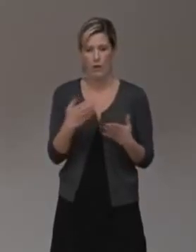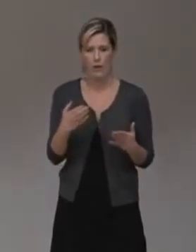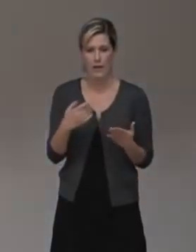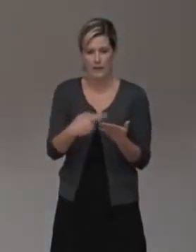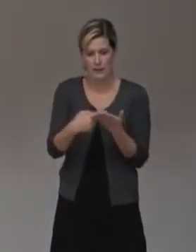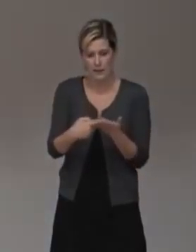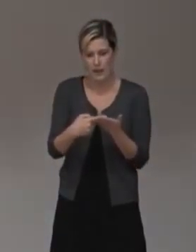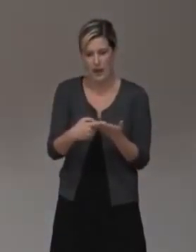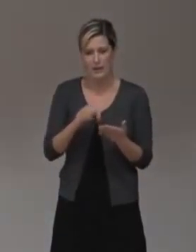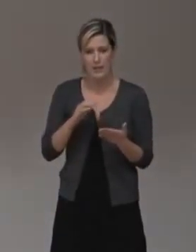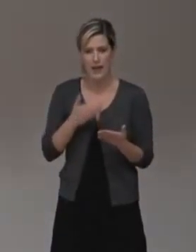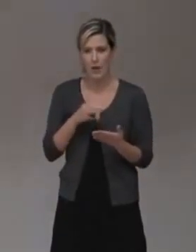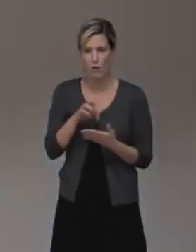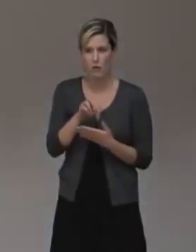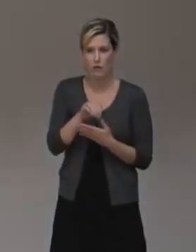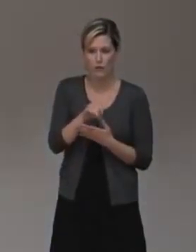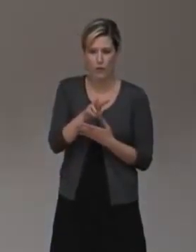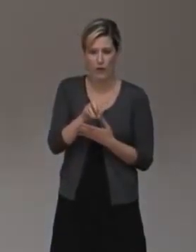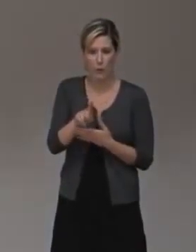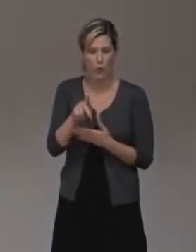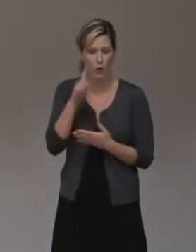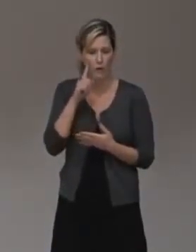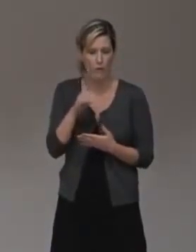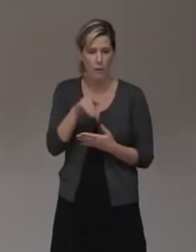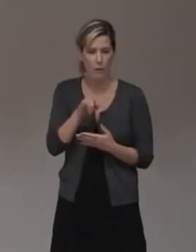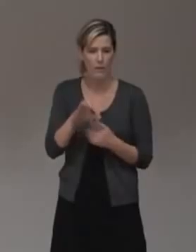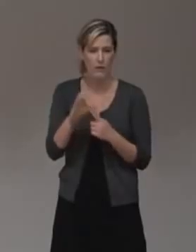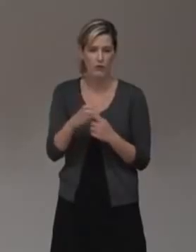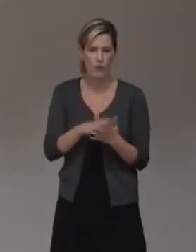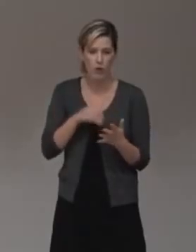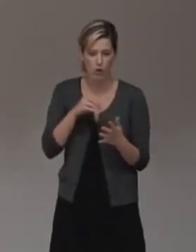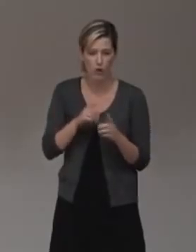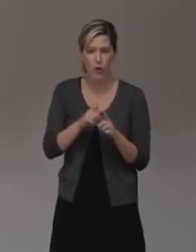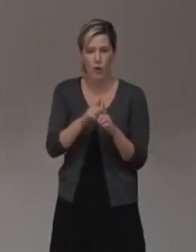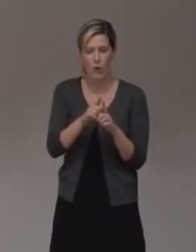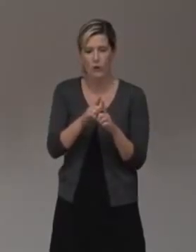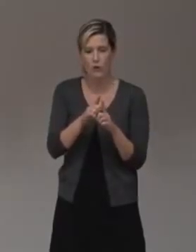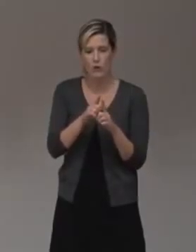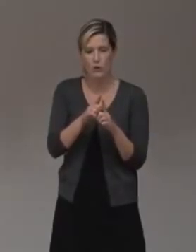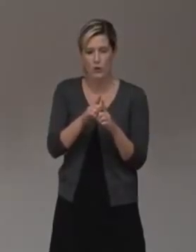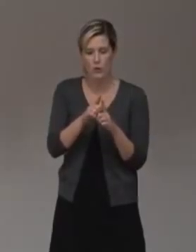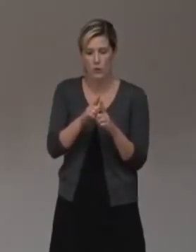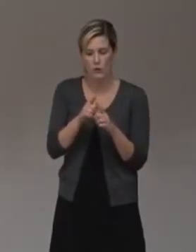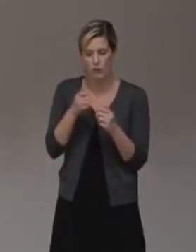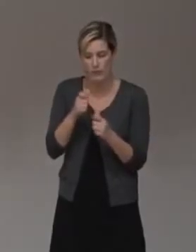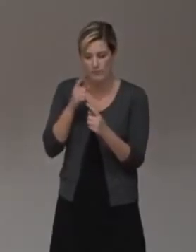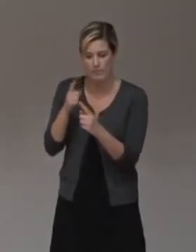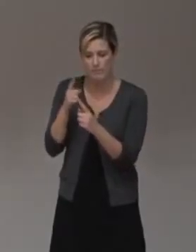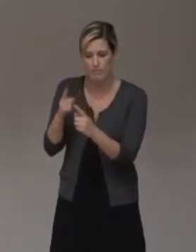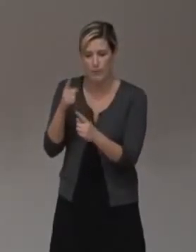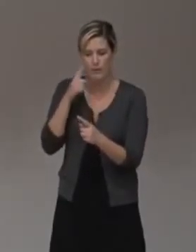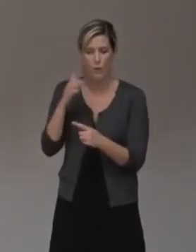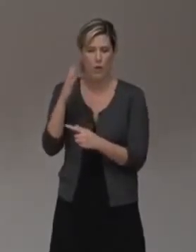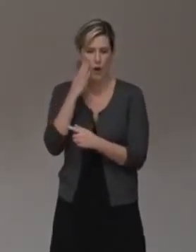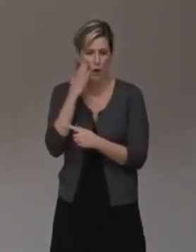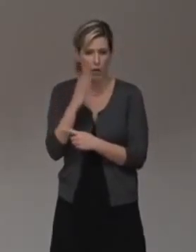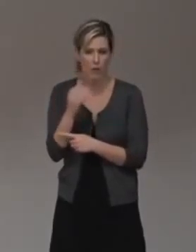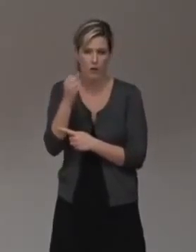our framework for multicultural learning, and then proceeding towards knowledge and